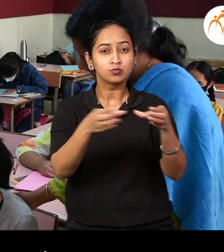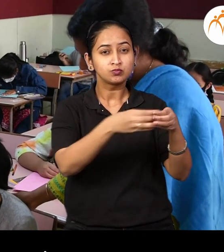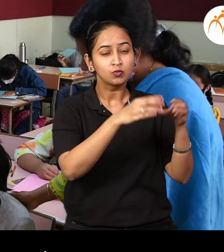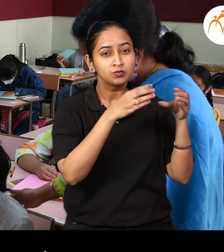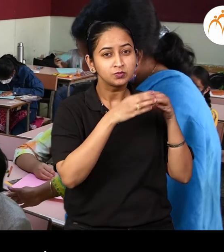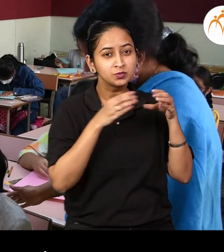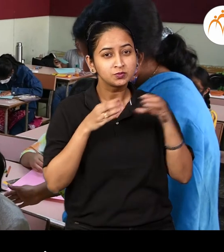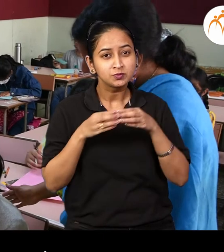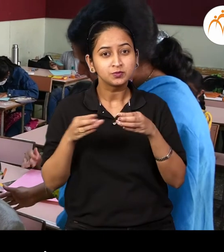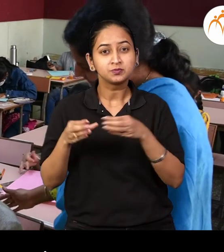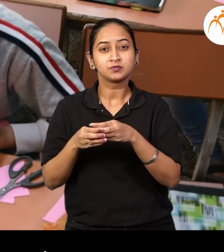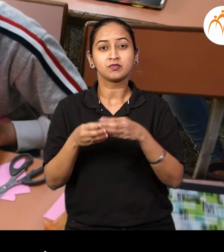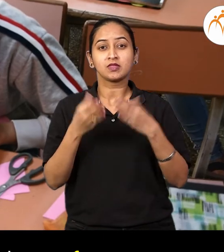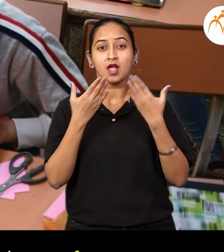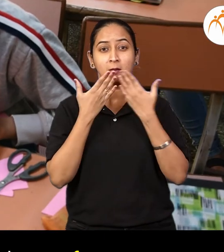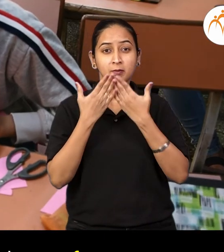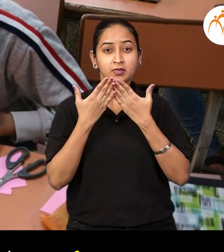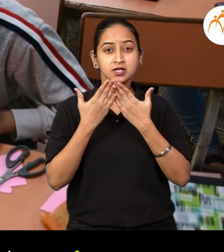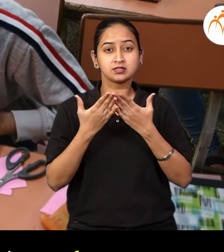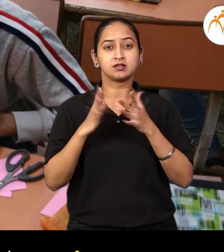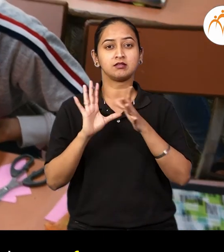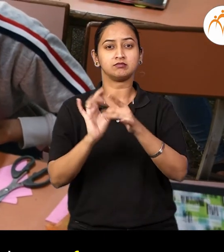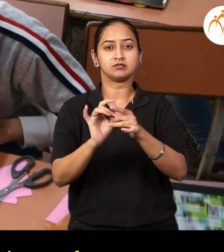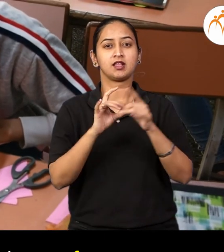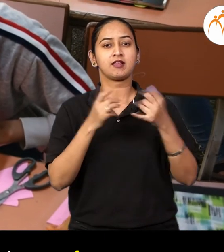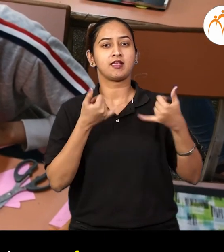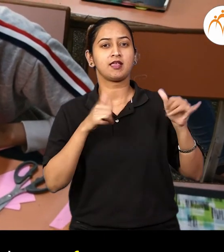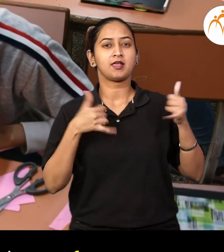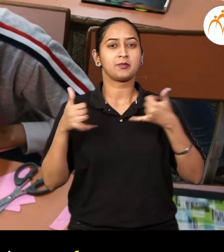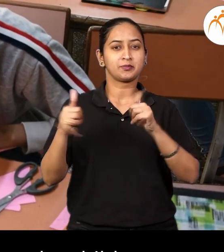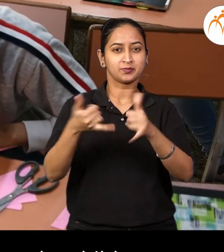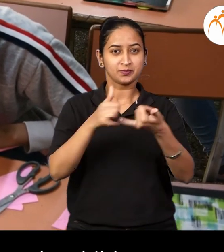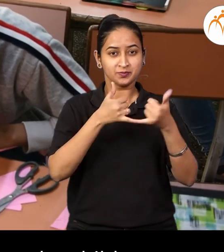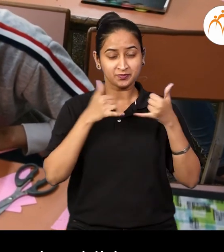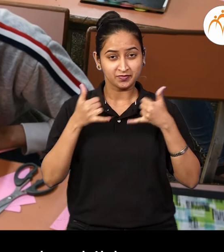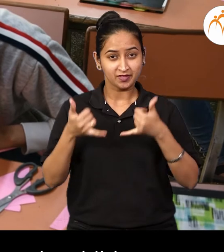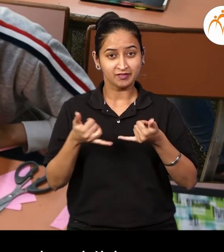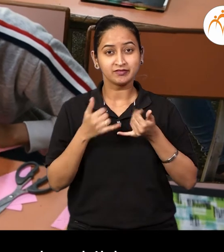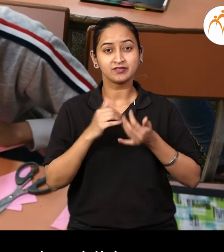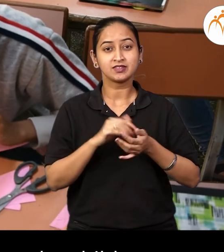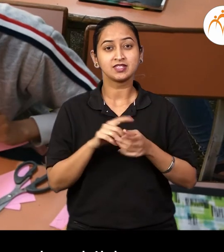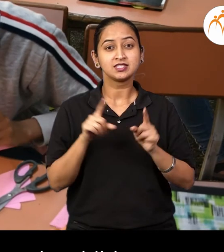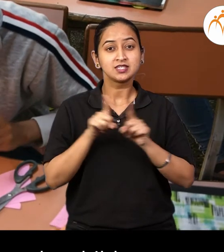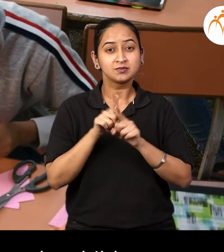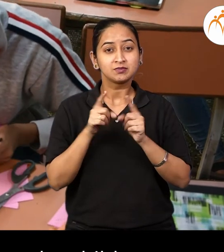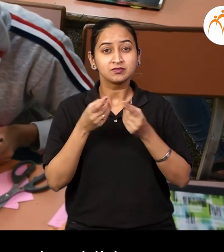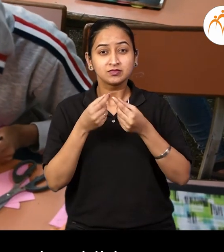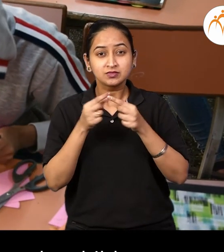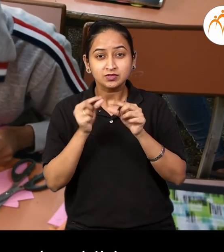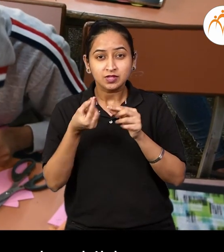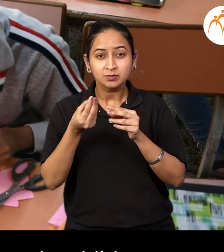learning games. She gives clay craft and sticking craft